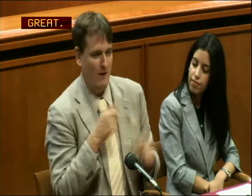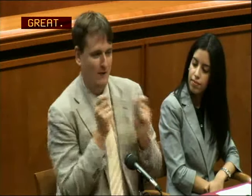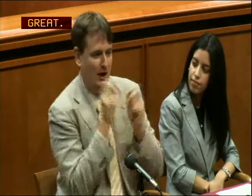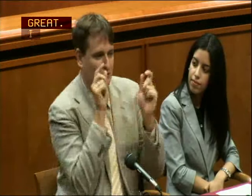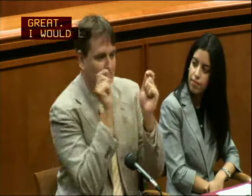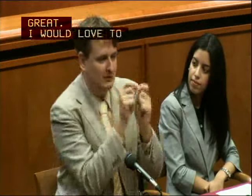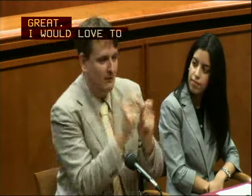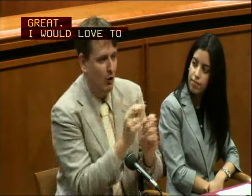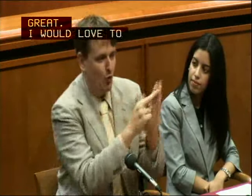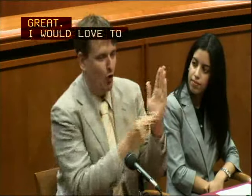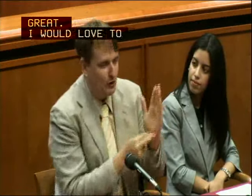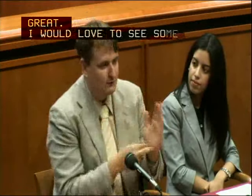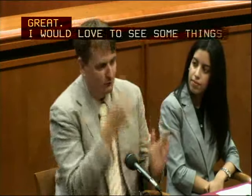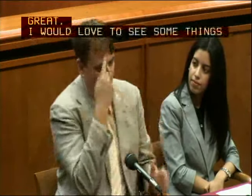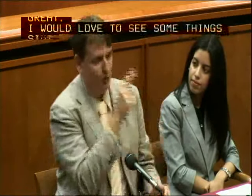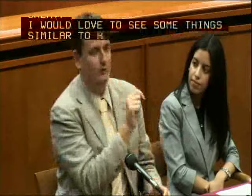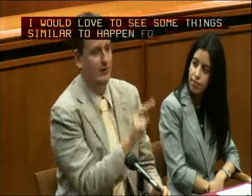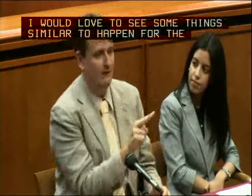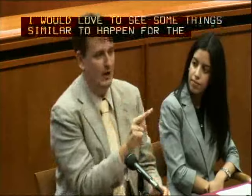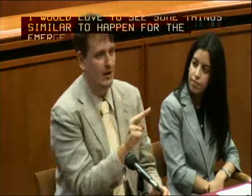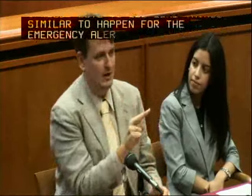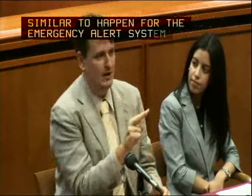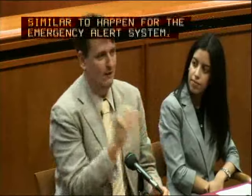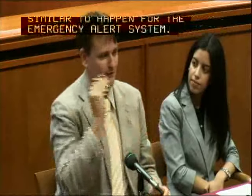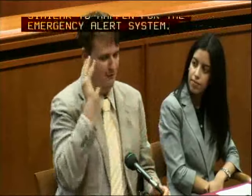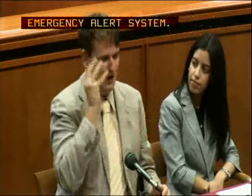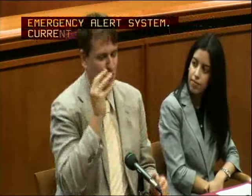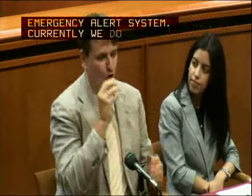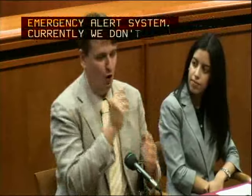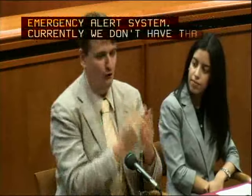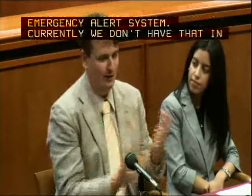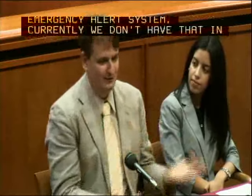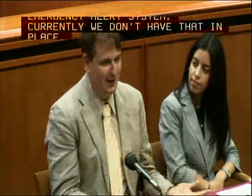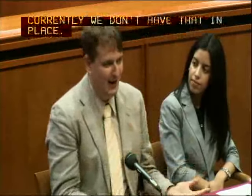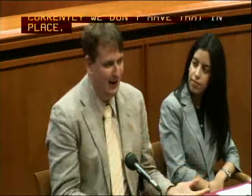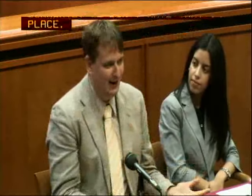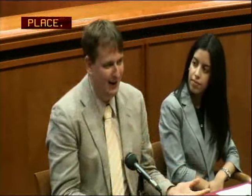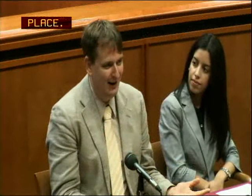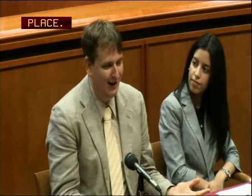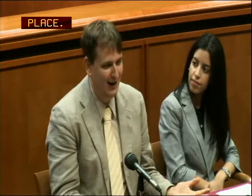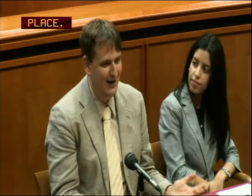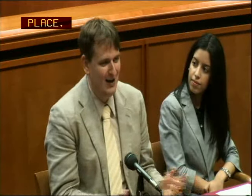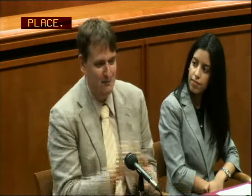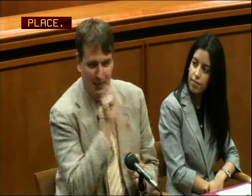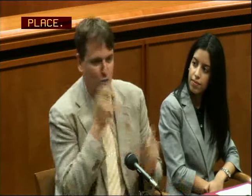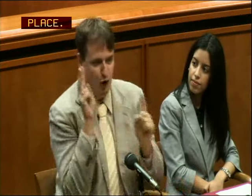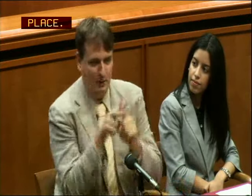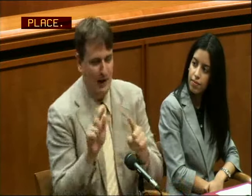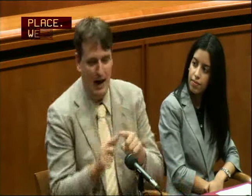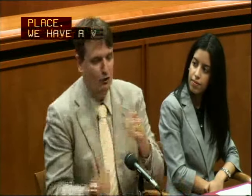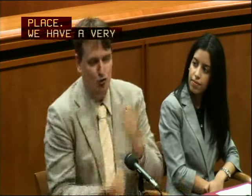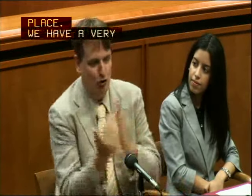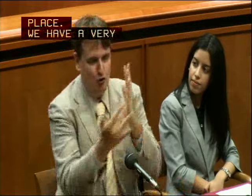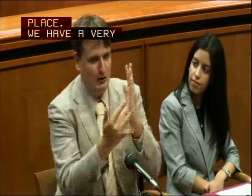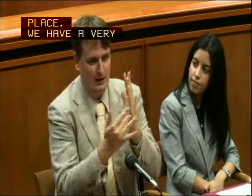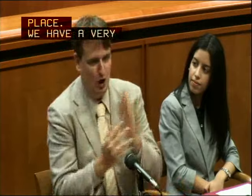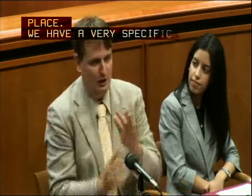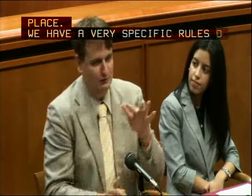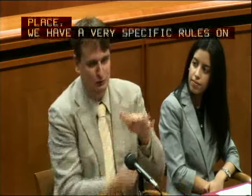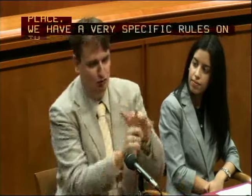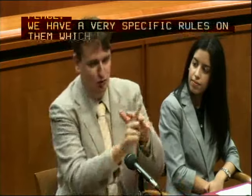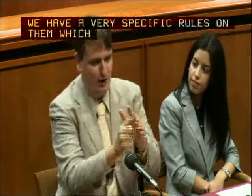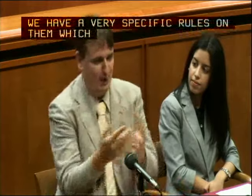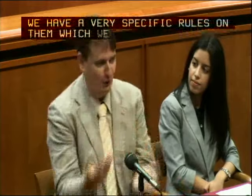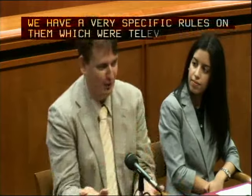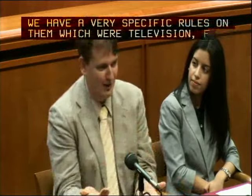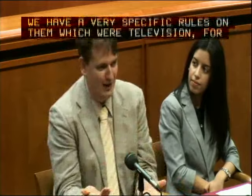have that in place. We have very specific rules, very specific language for television, for radio, et cetera. And that's it. We don't really